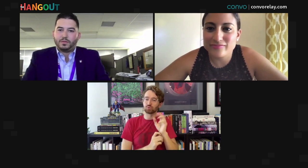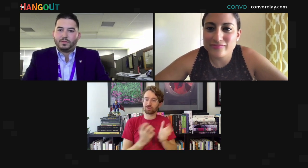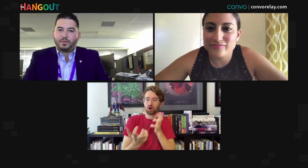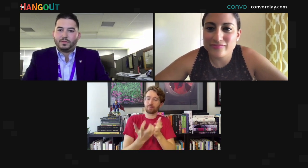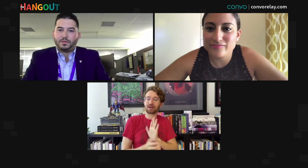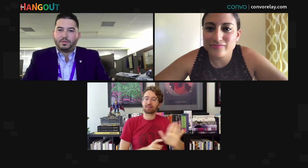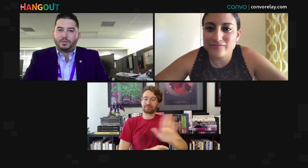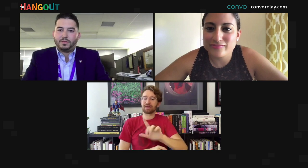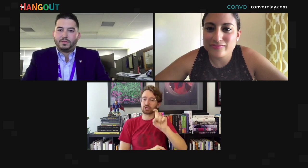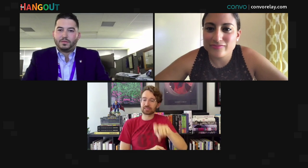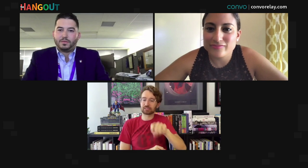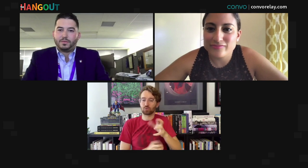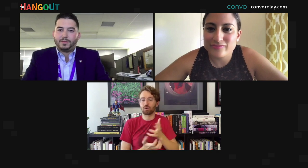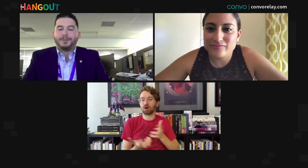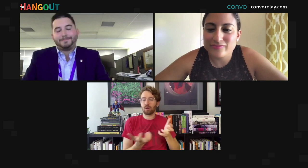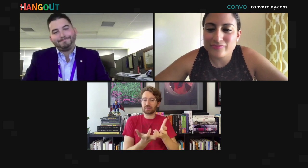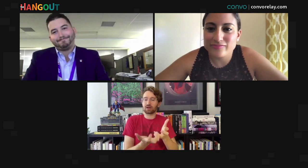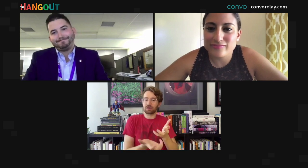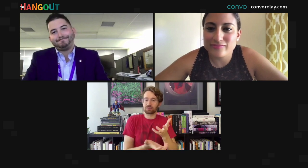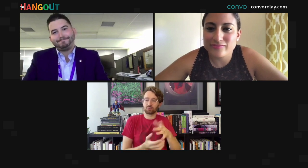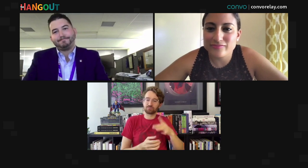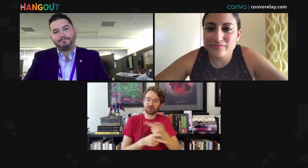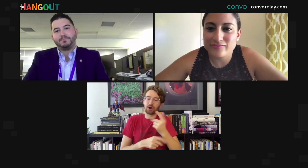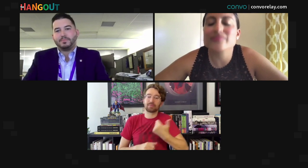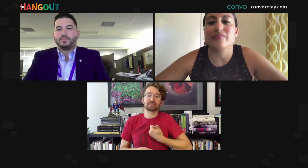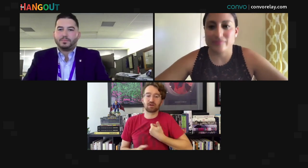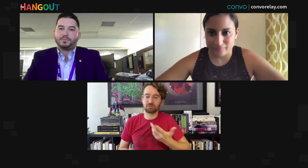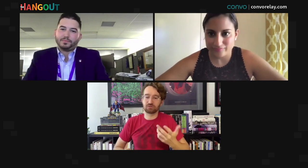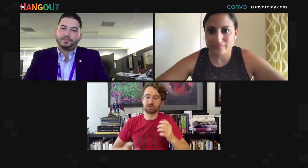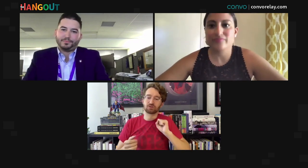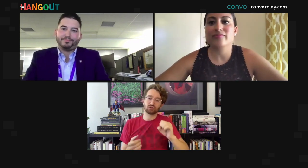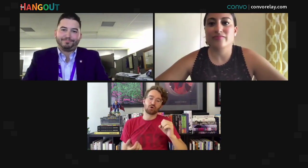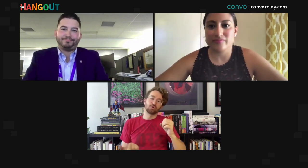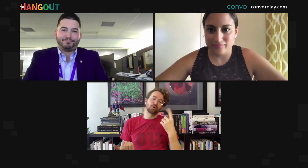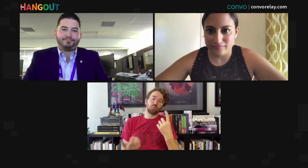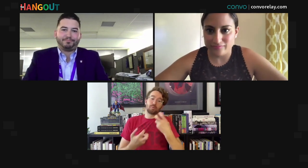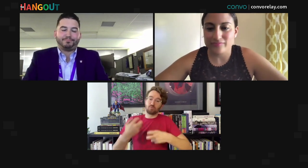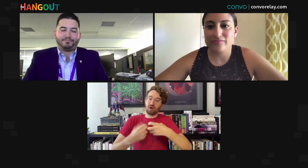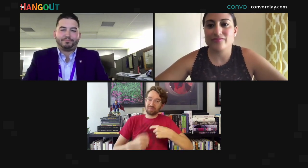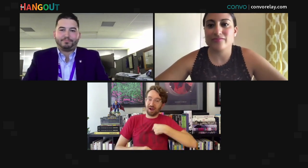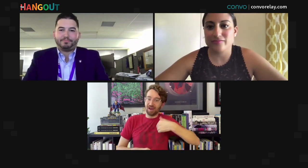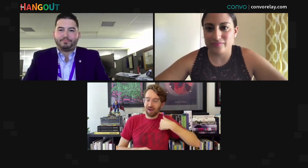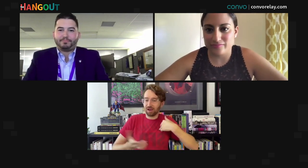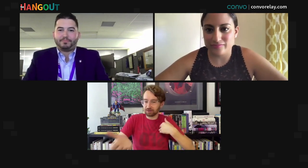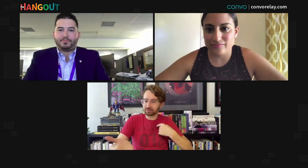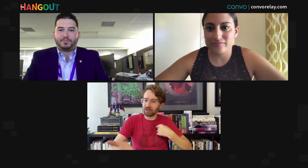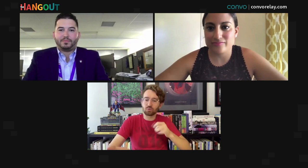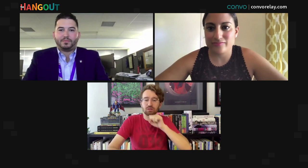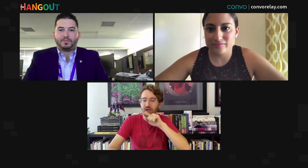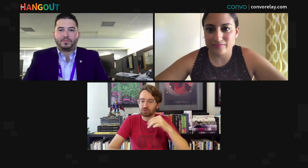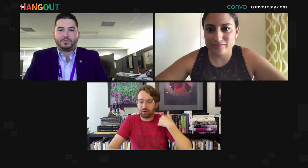I'm deaf obviously, but I was accustomed to accommodating for their needs and figuring out what I needed for myself. And